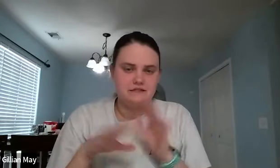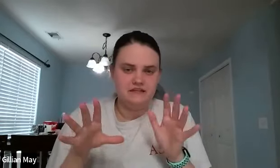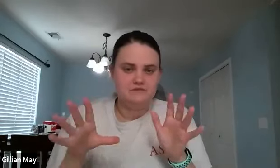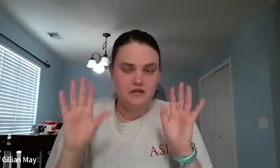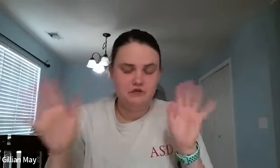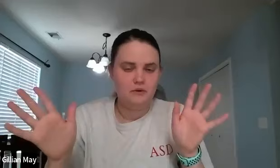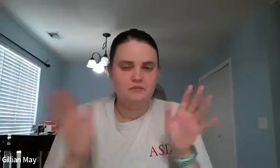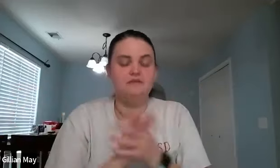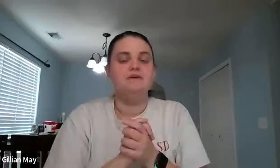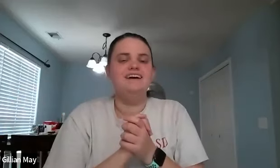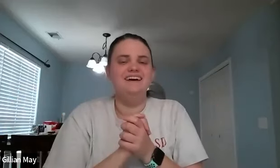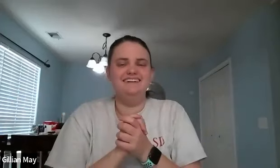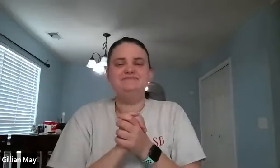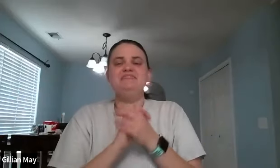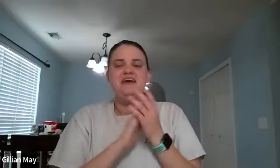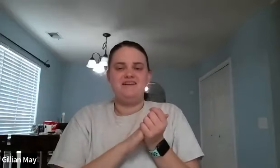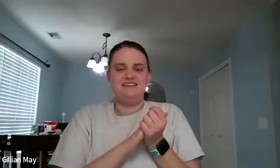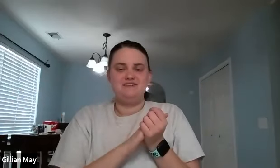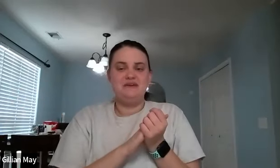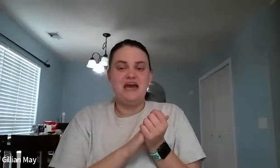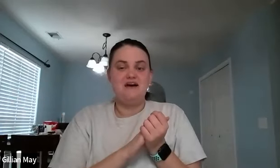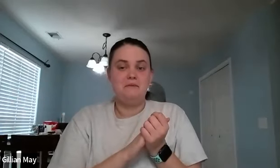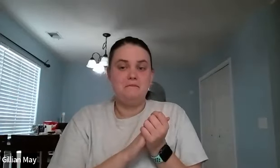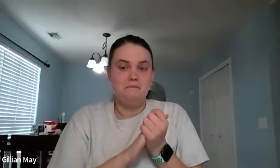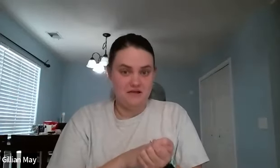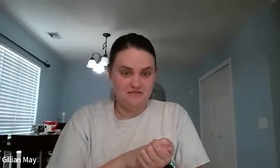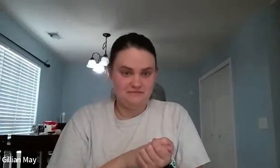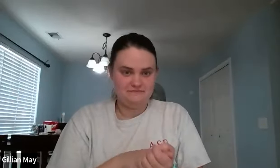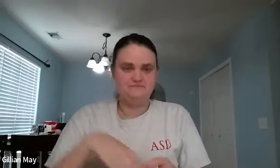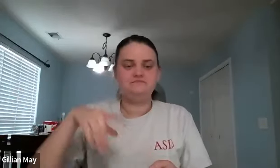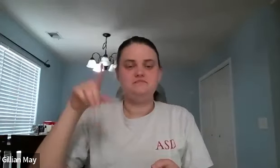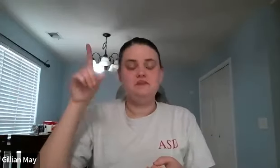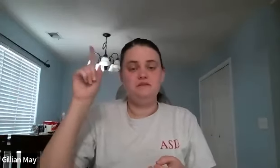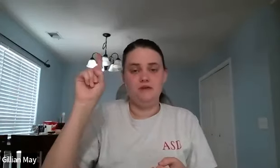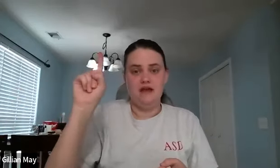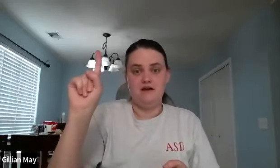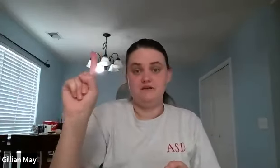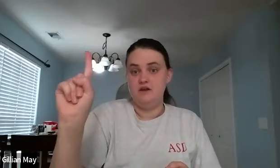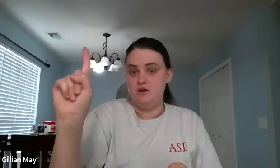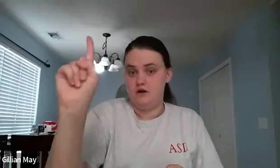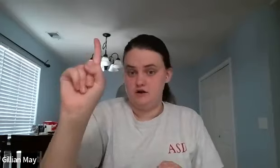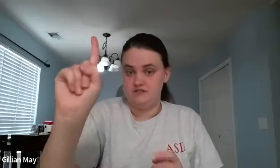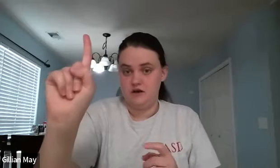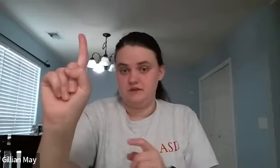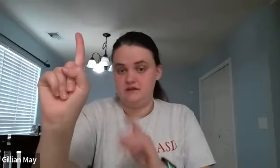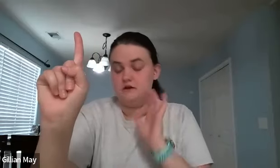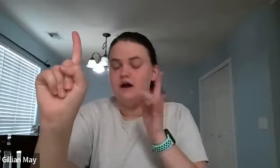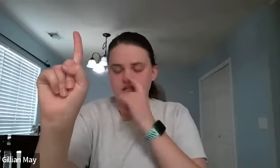me to explain, you know what I mean. All right, so then we have month. We have our